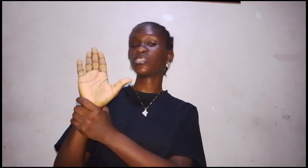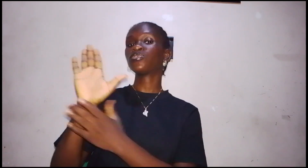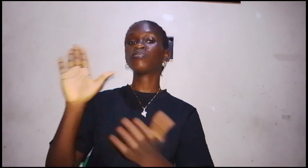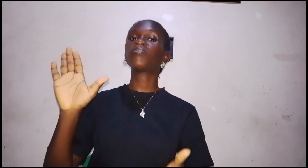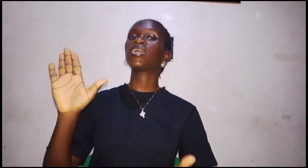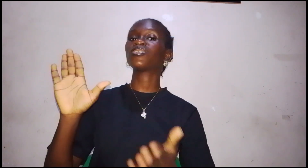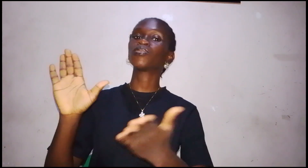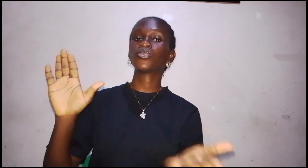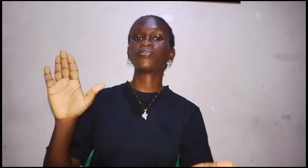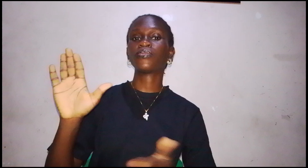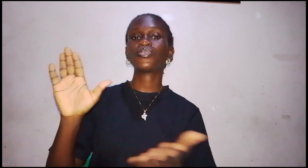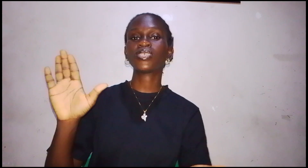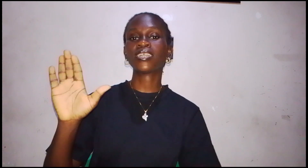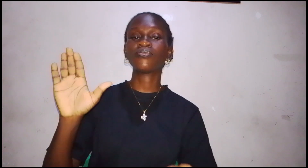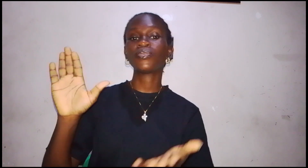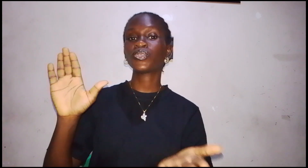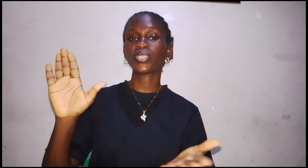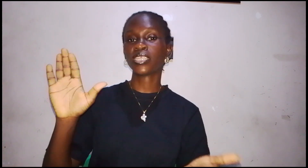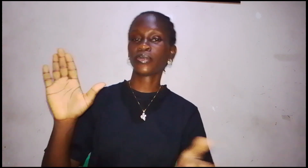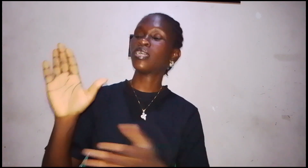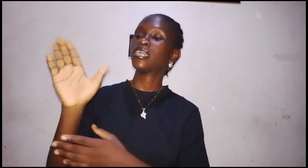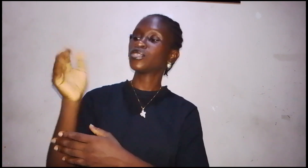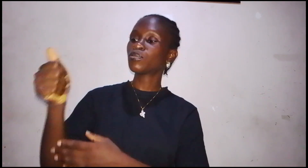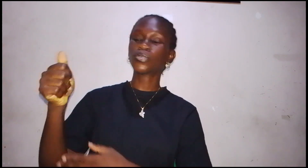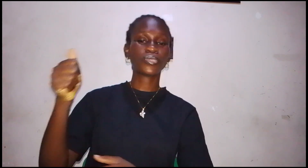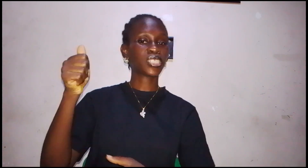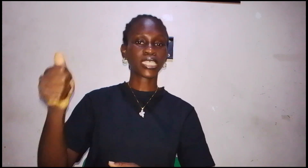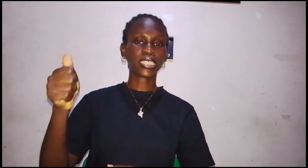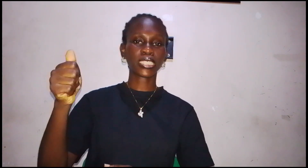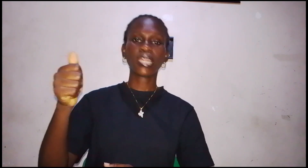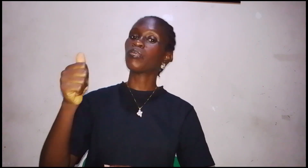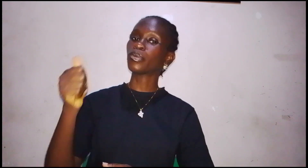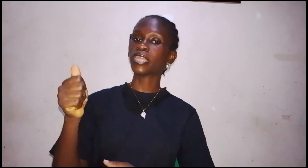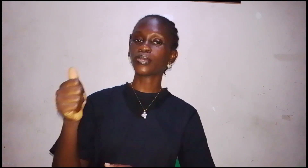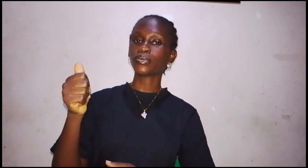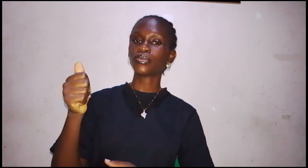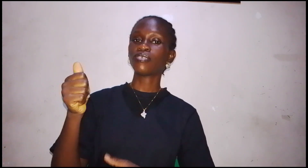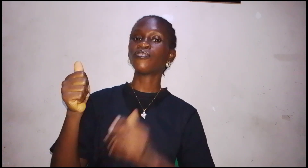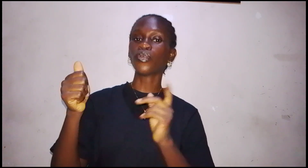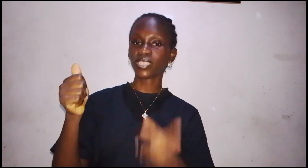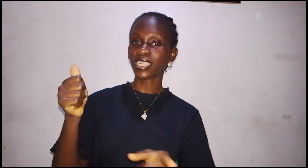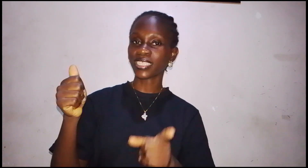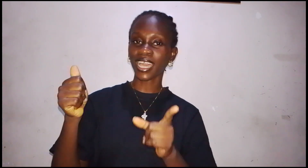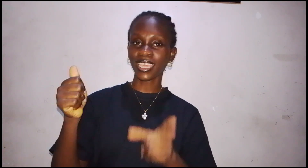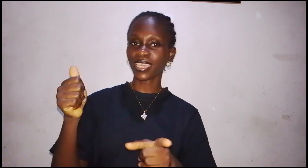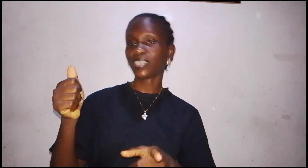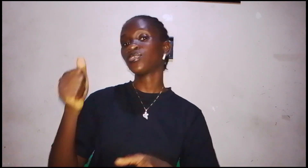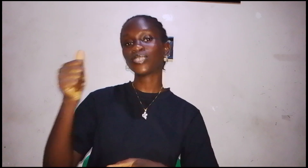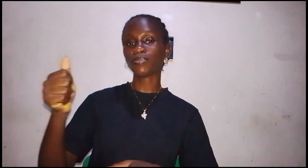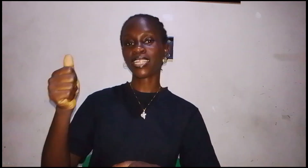this. You know the popular thumbs up that we used to say now, thumbs up, which is like this. But now for the letter A, it's not going to be